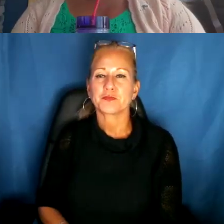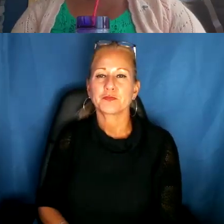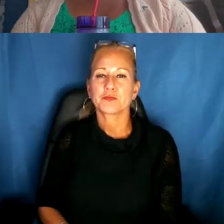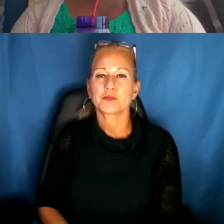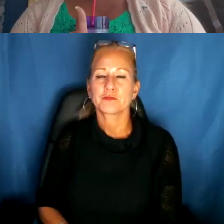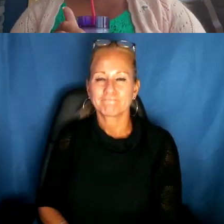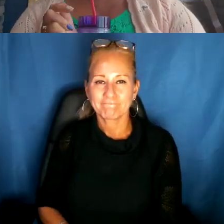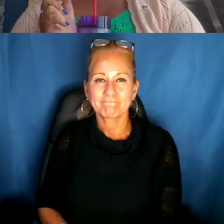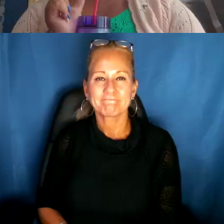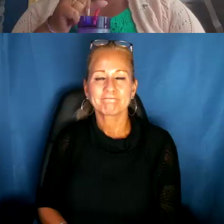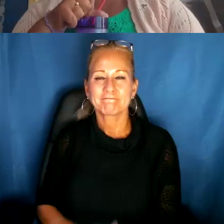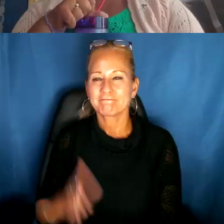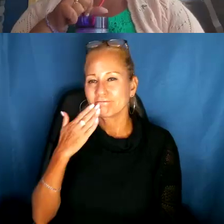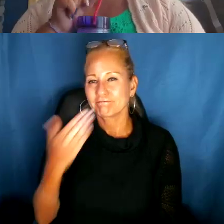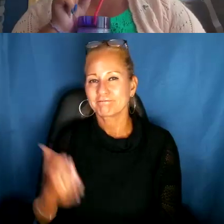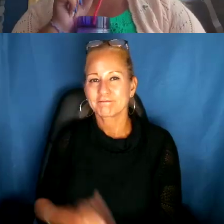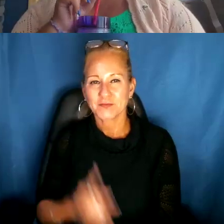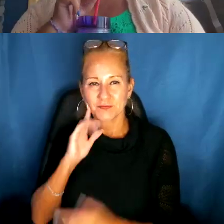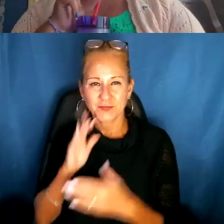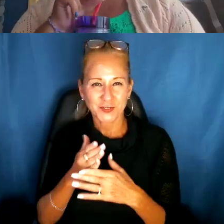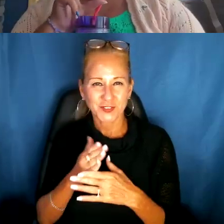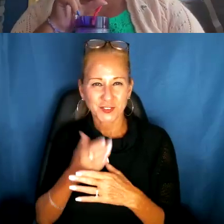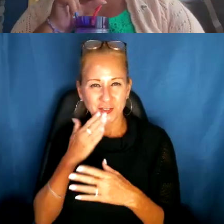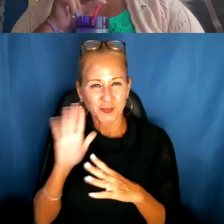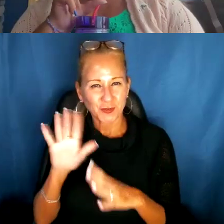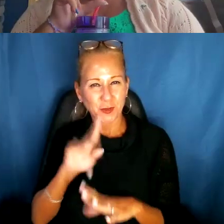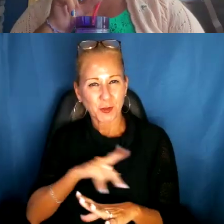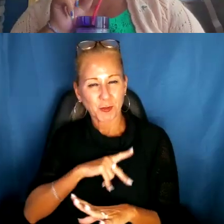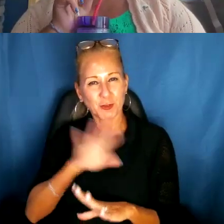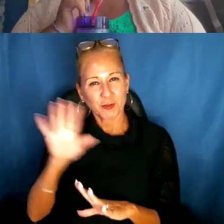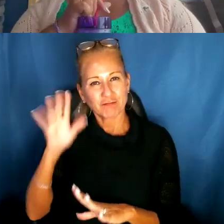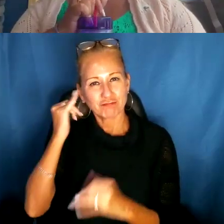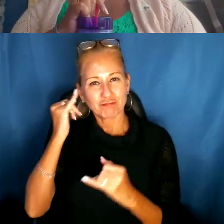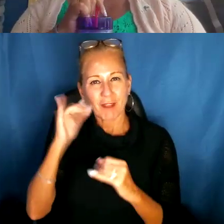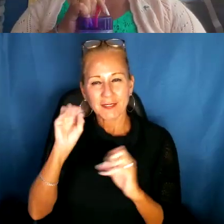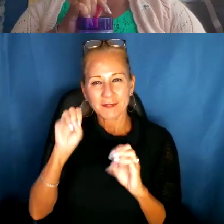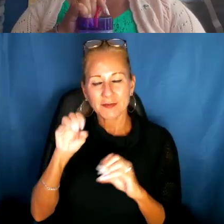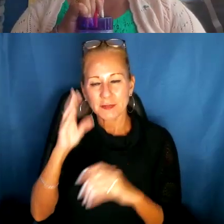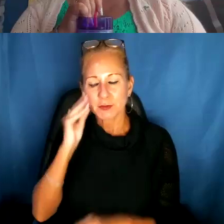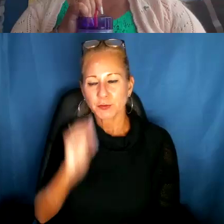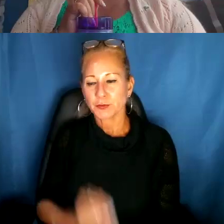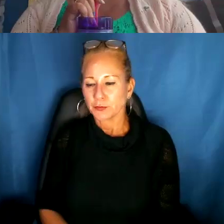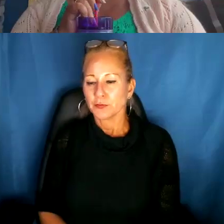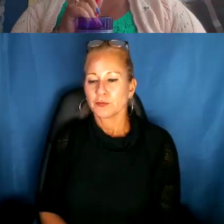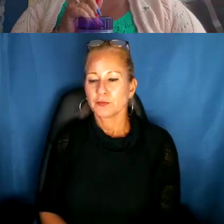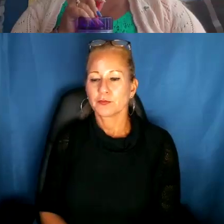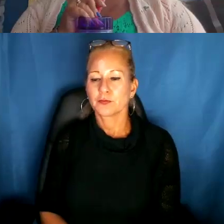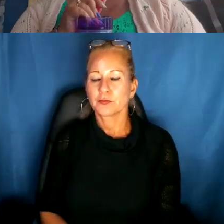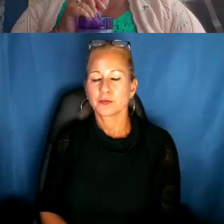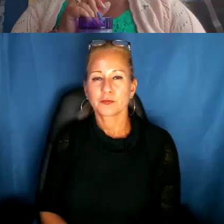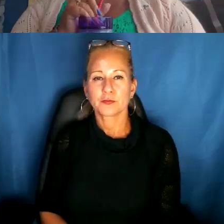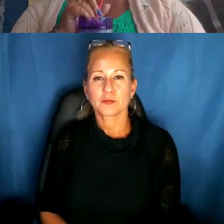that. I love that. Thank you, Erica, for sharing some of those personal experiences too. It sounds like